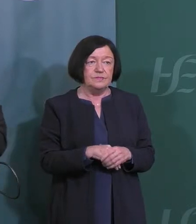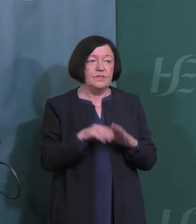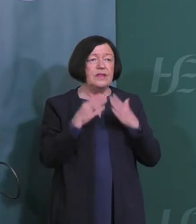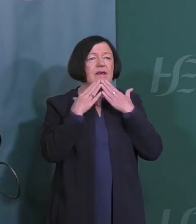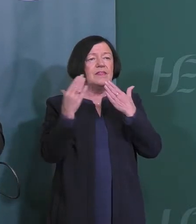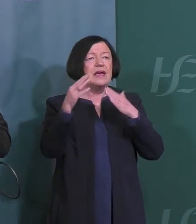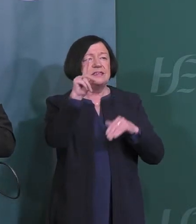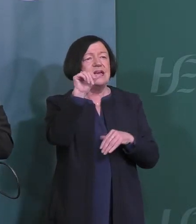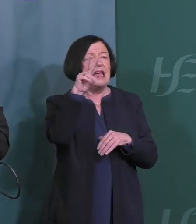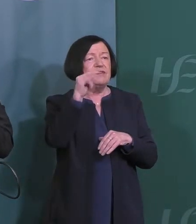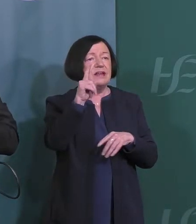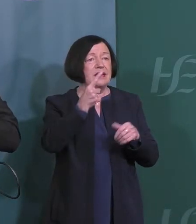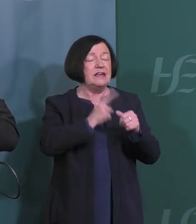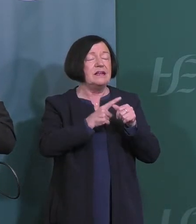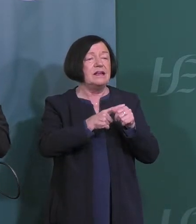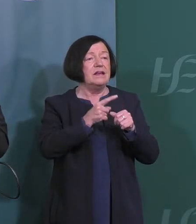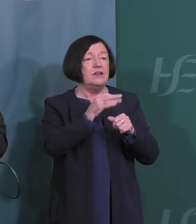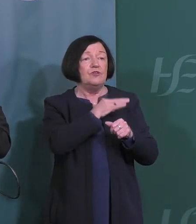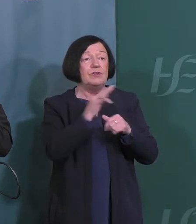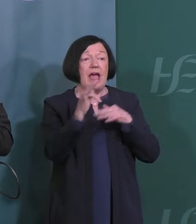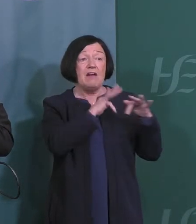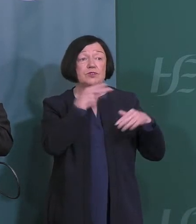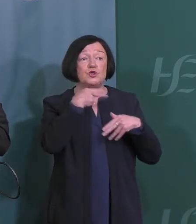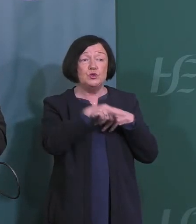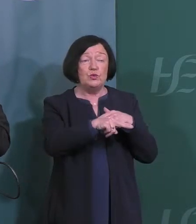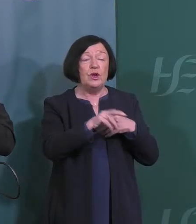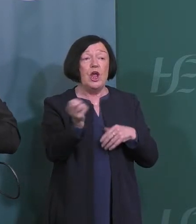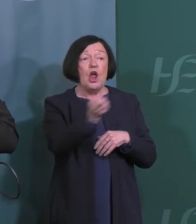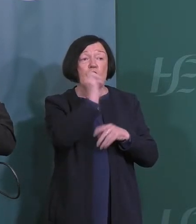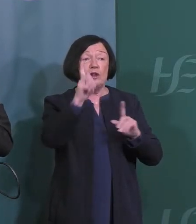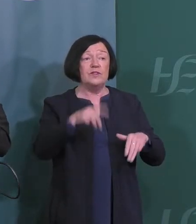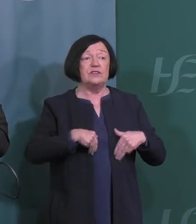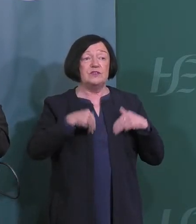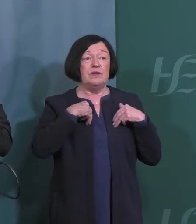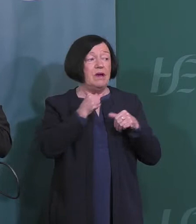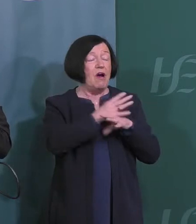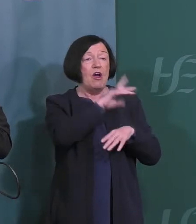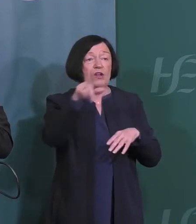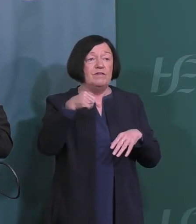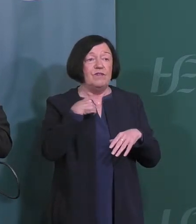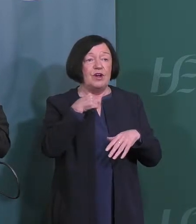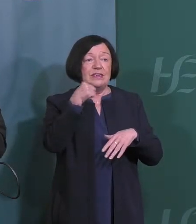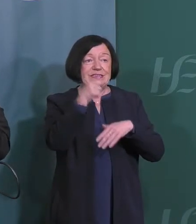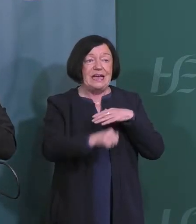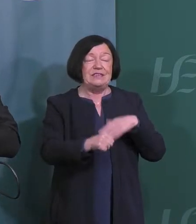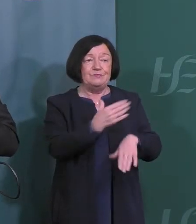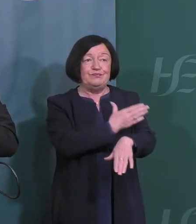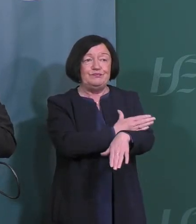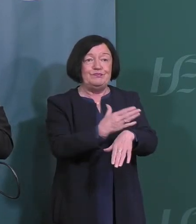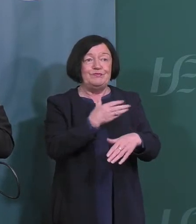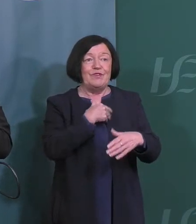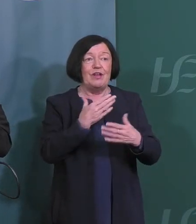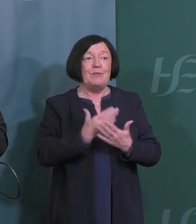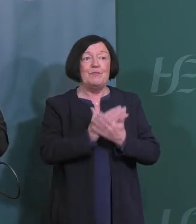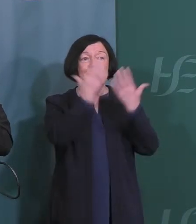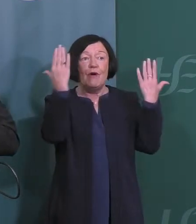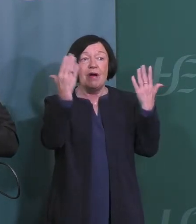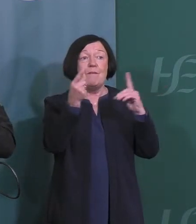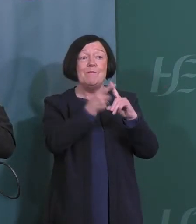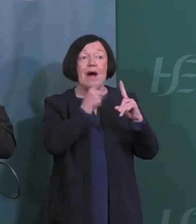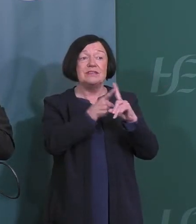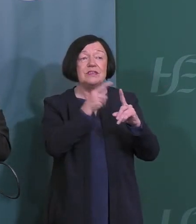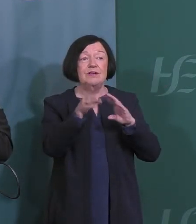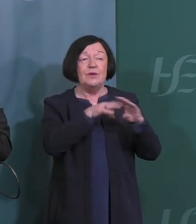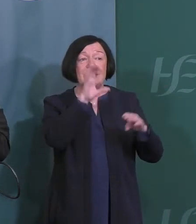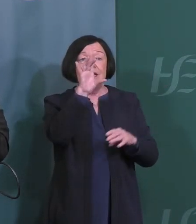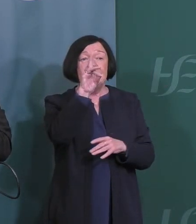Thanks, David, and good afternoon again, everybody. Early this morning, I think all of our days got off to a really bright and positive start with